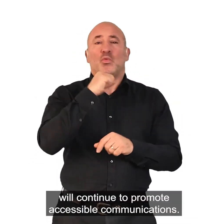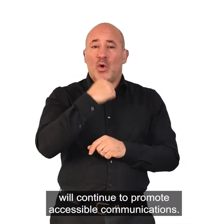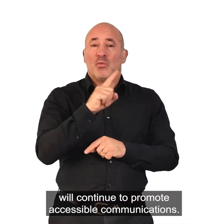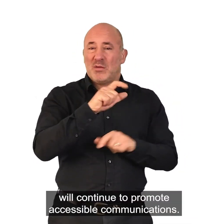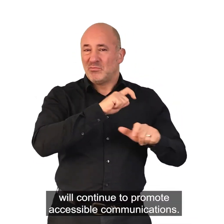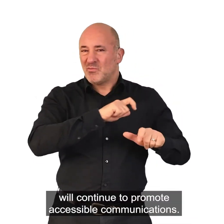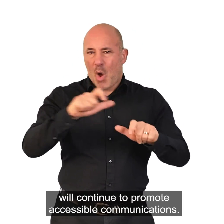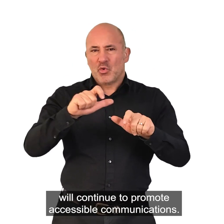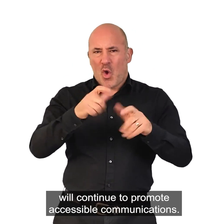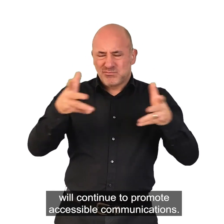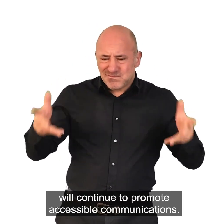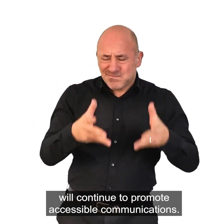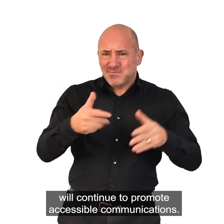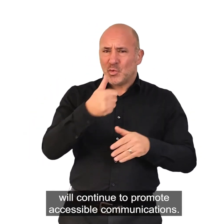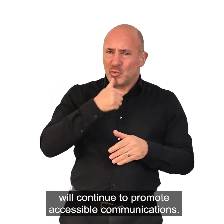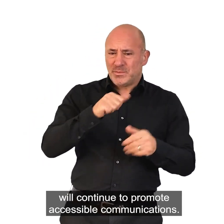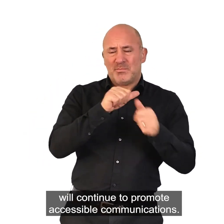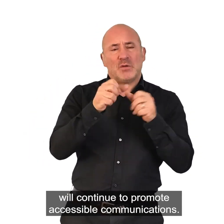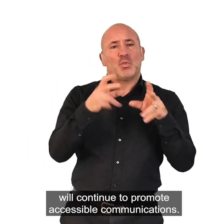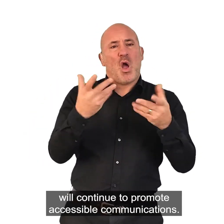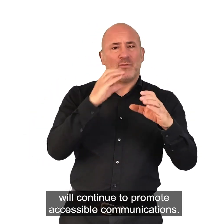will continue to promote accessible communications.